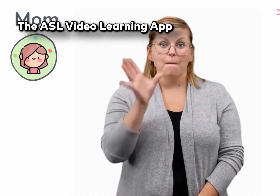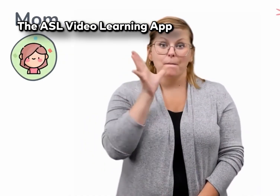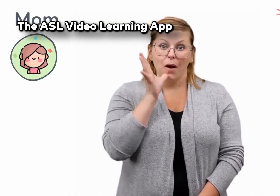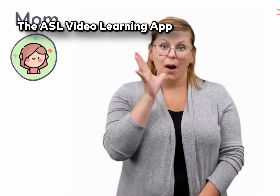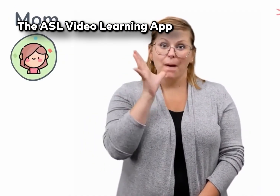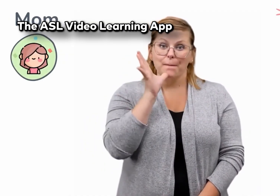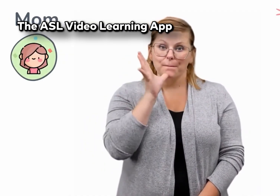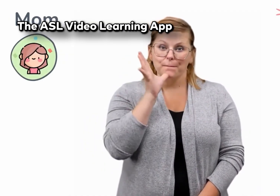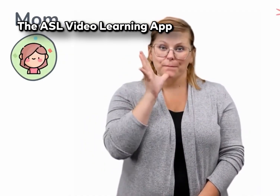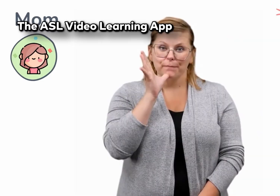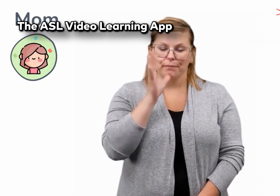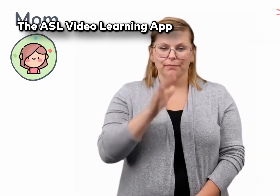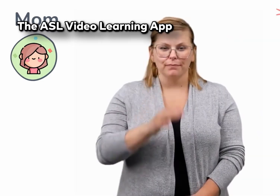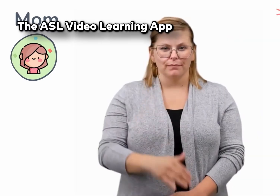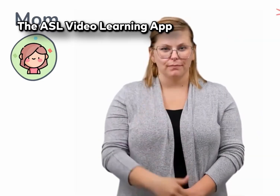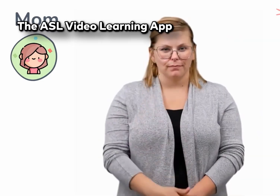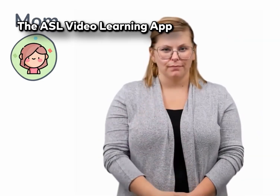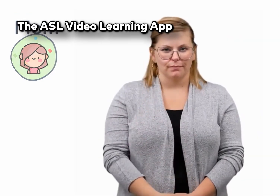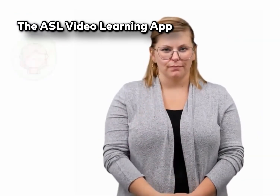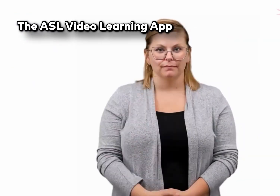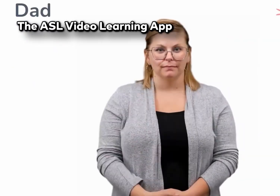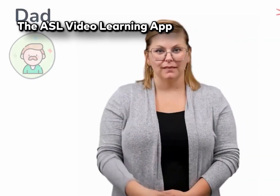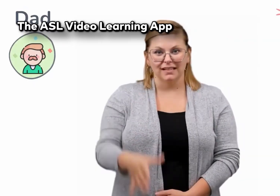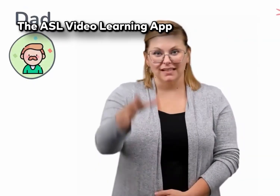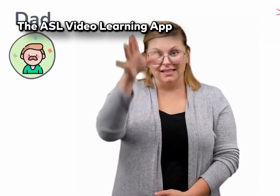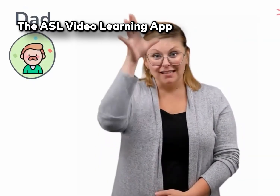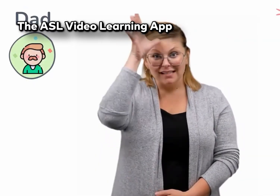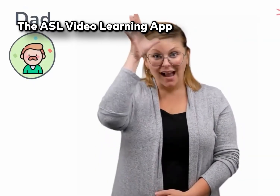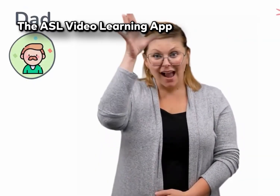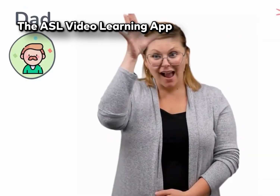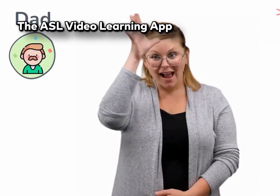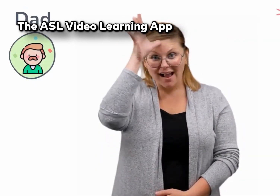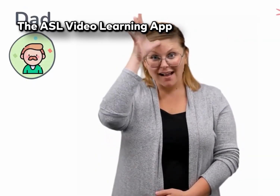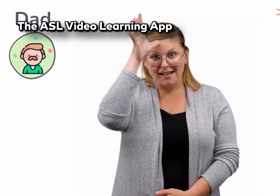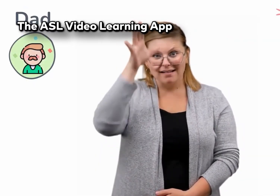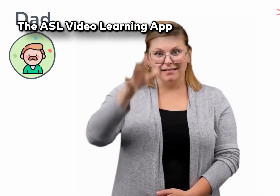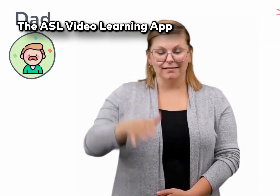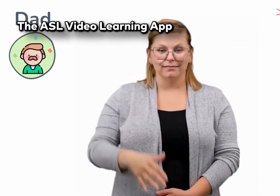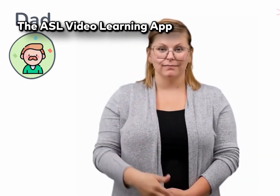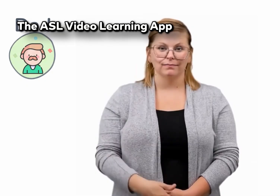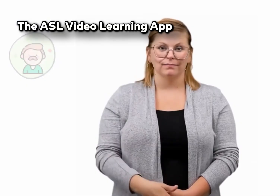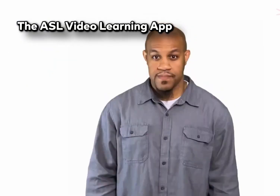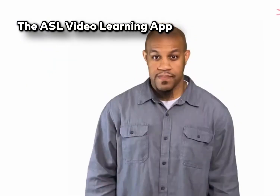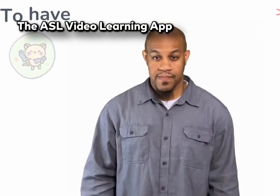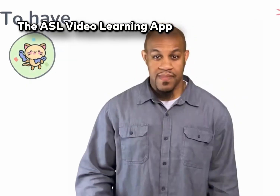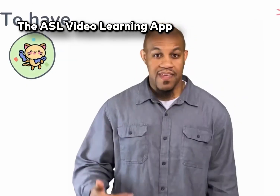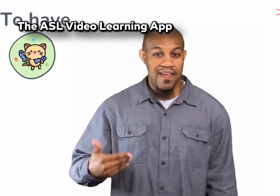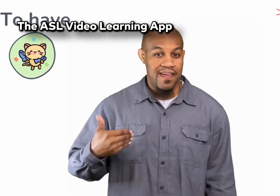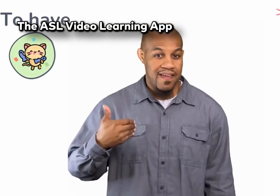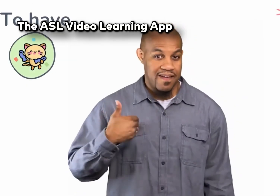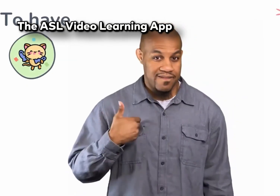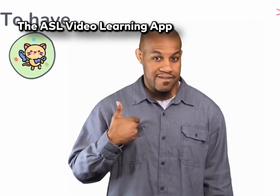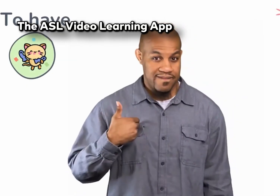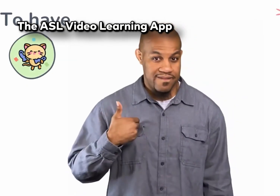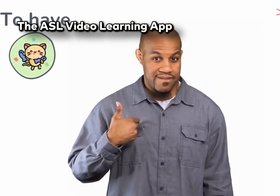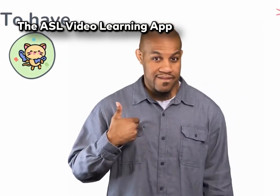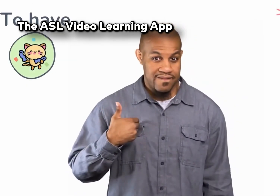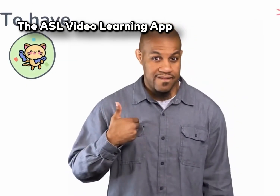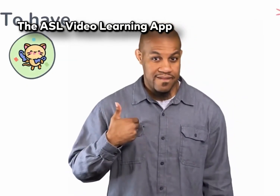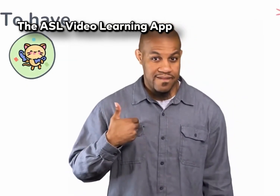opportunities to practice conversational skills, receive feedback, or engage in real dialogue. If you want deeper fluency, they'll only take you so